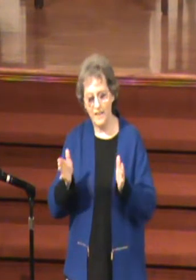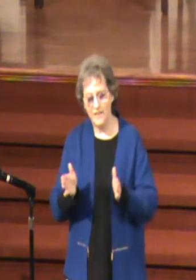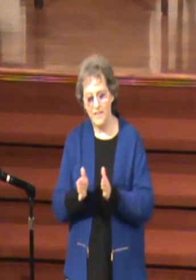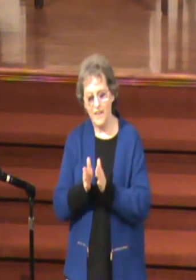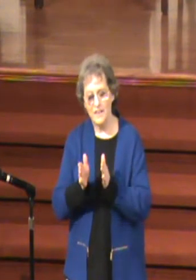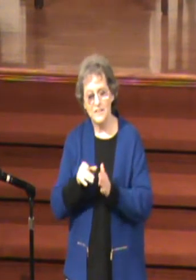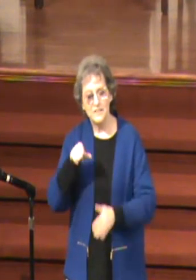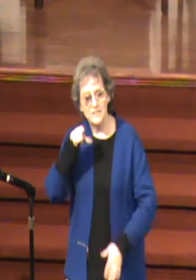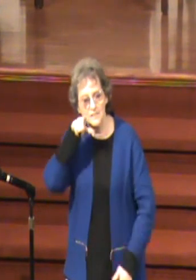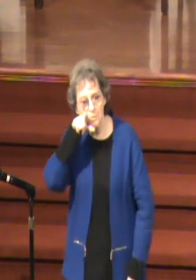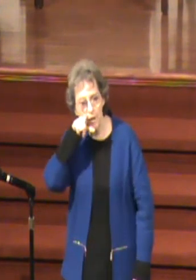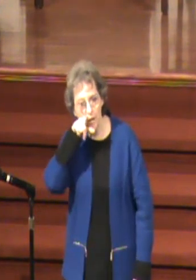the